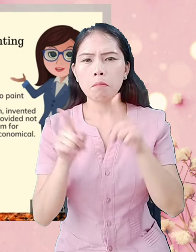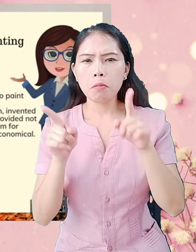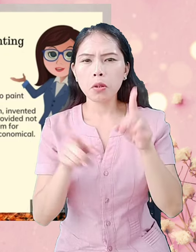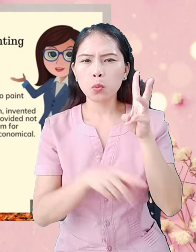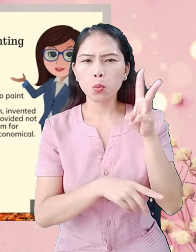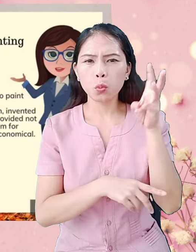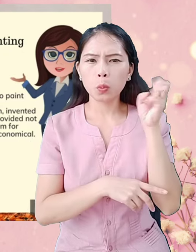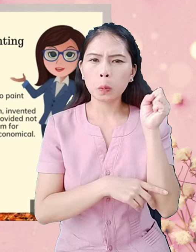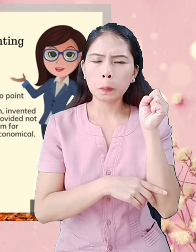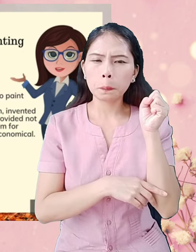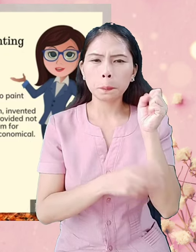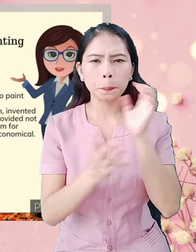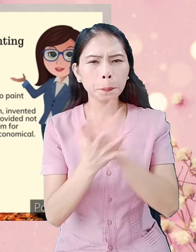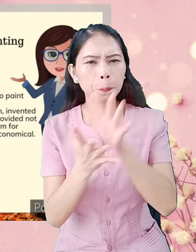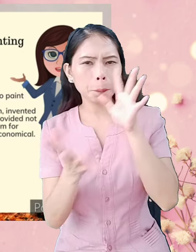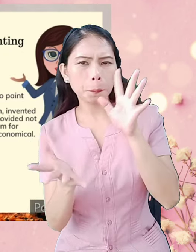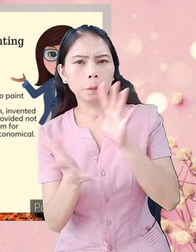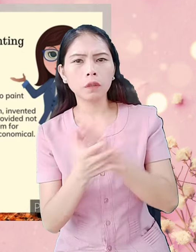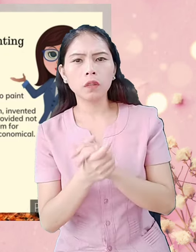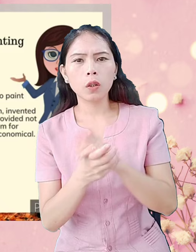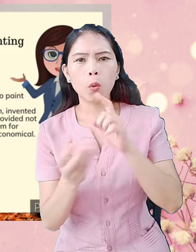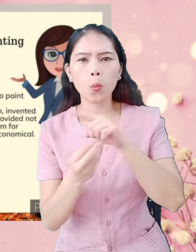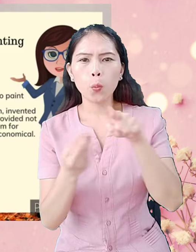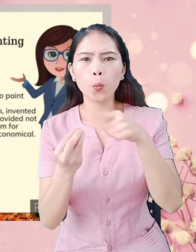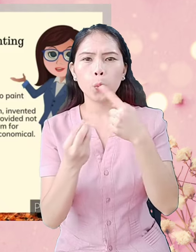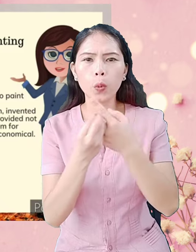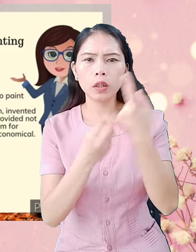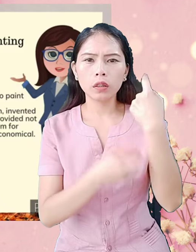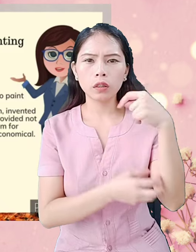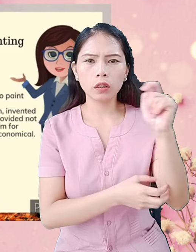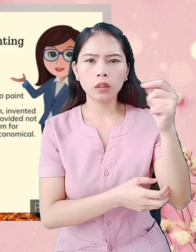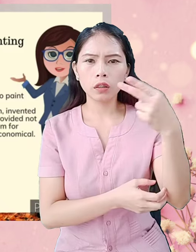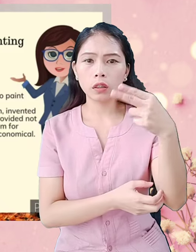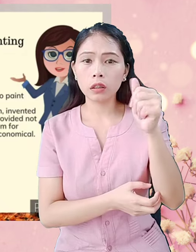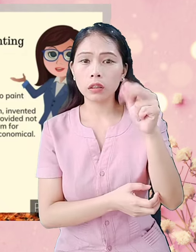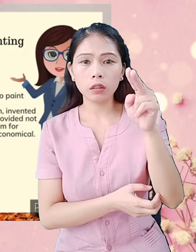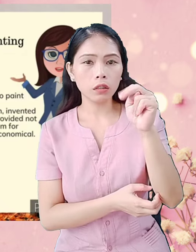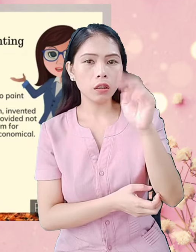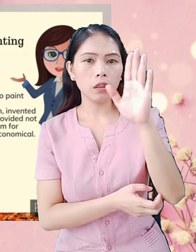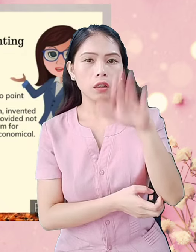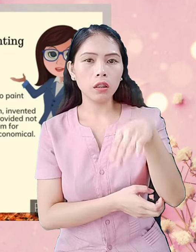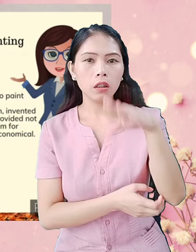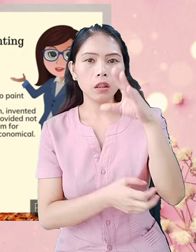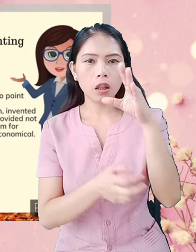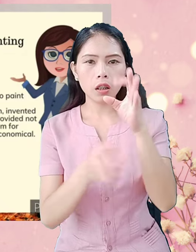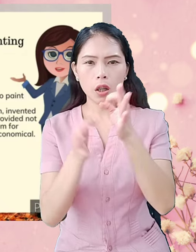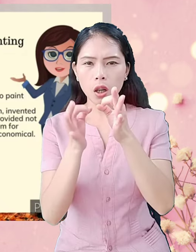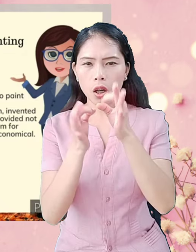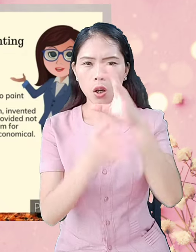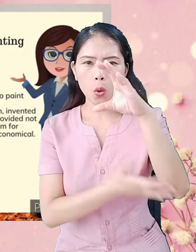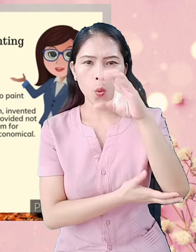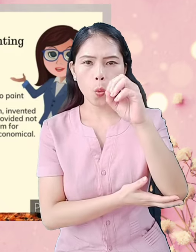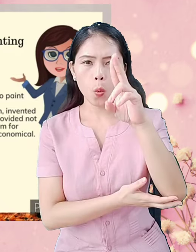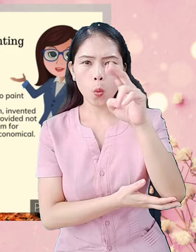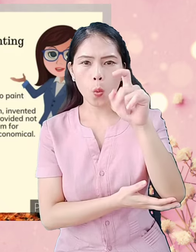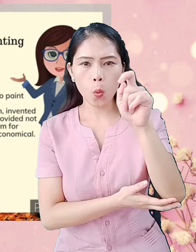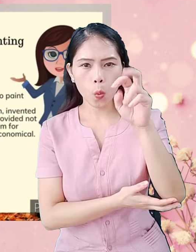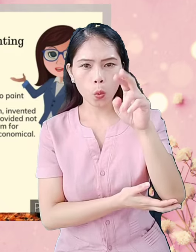paint upon, but it was quite expensive. When the hand cord you